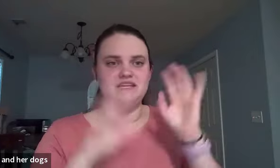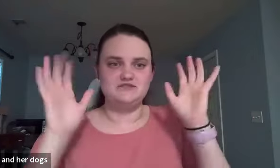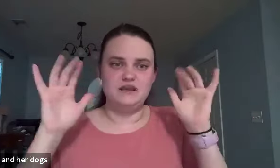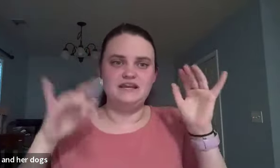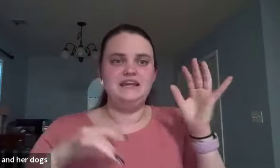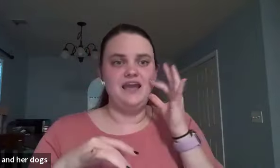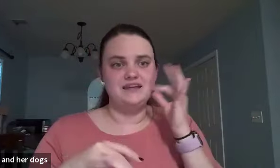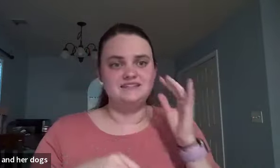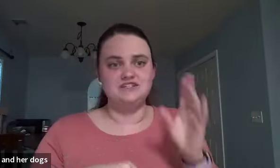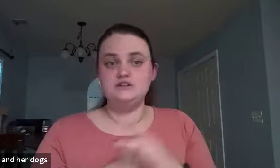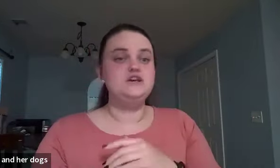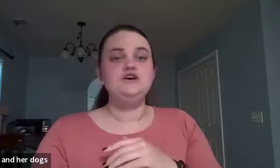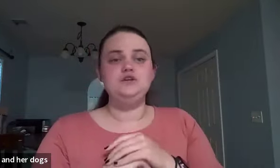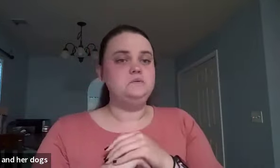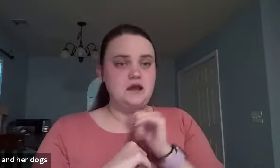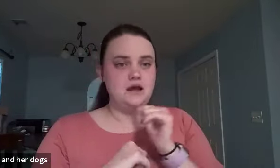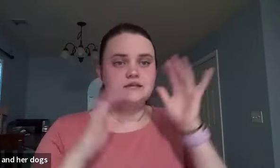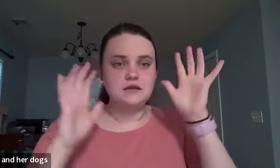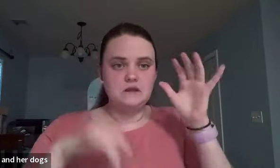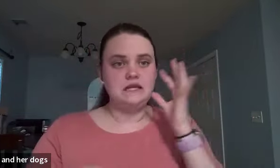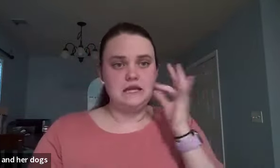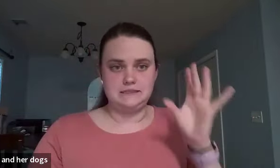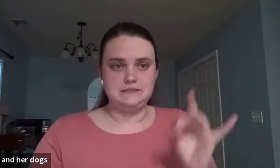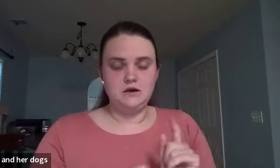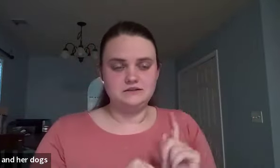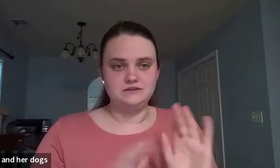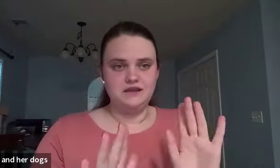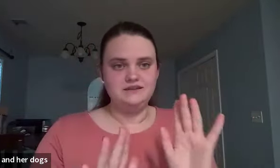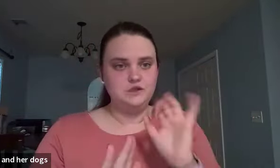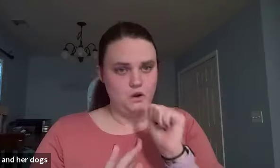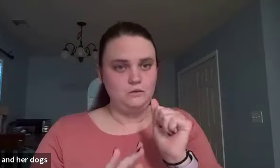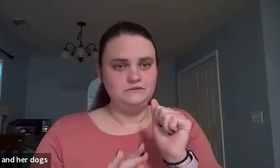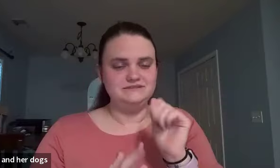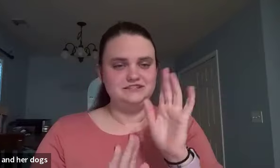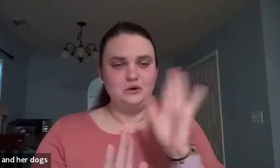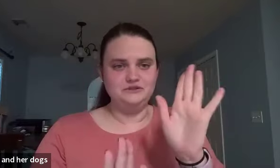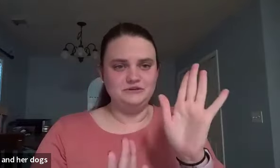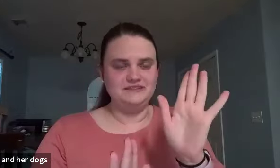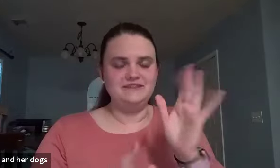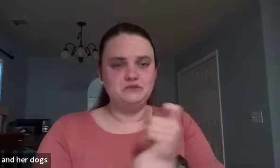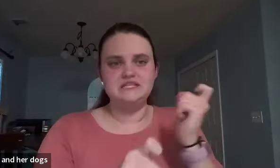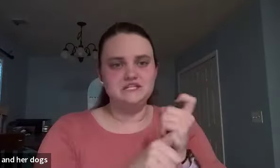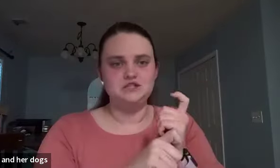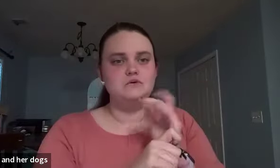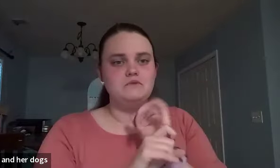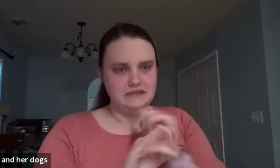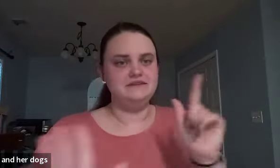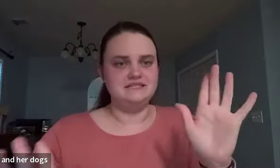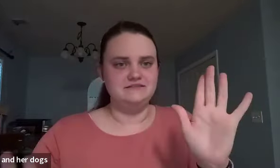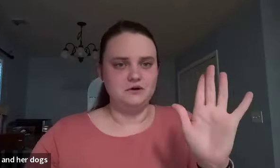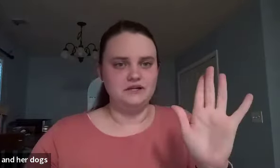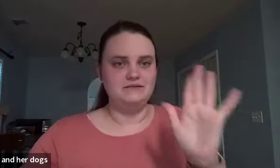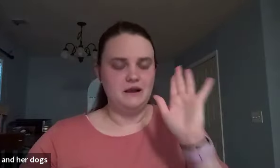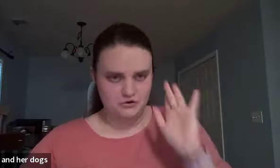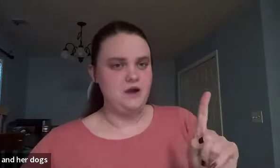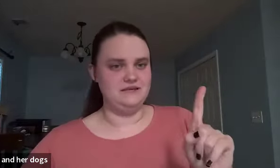like it's raining cats and dogs. You would not sign raining cats and dogs. Okay. You won't. Don't do it. They will tease you relentlessly for it. I